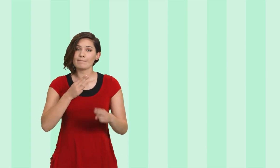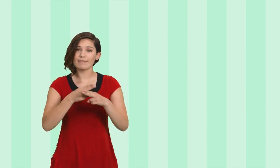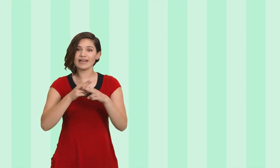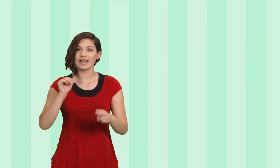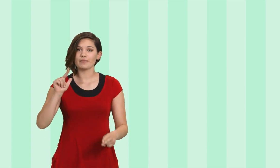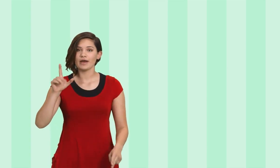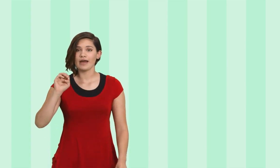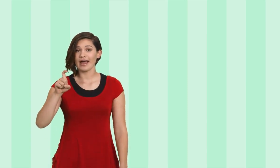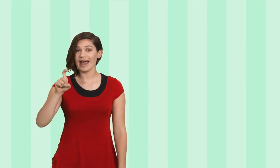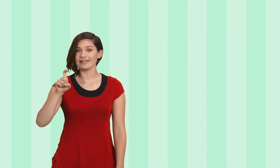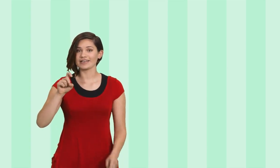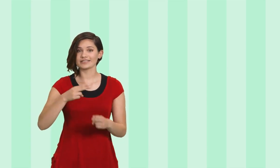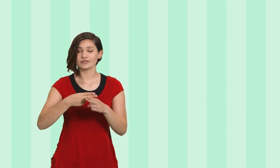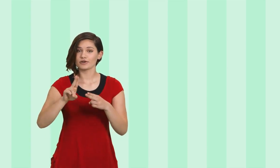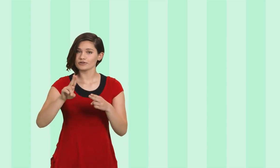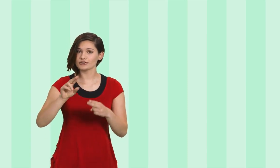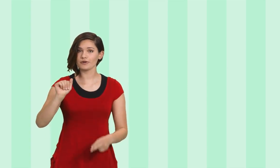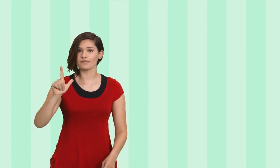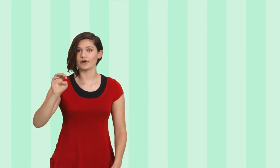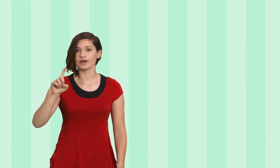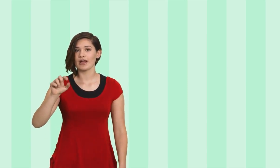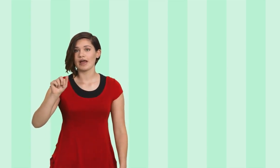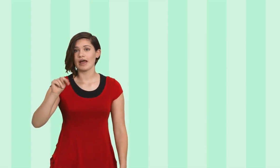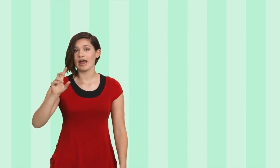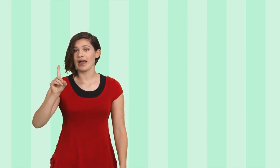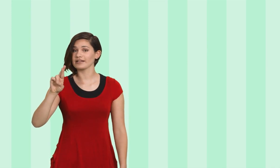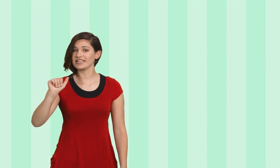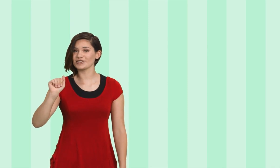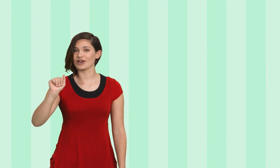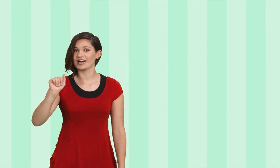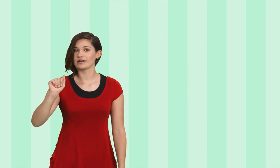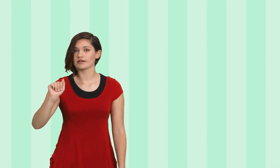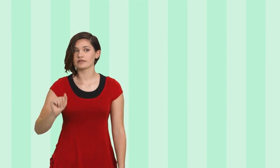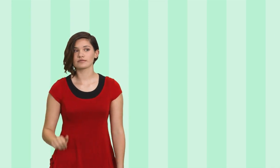My name, Alex. Short for Alexandra.